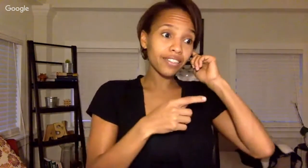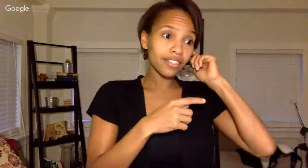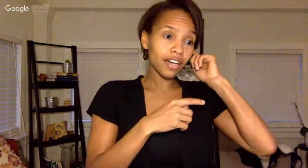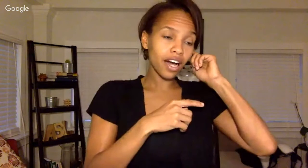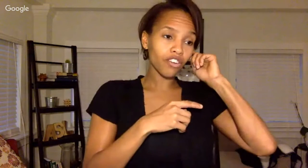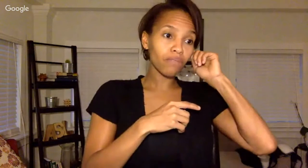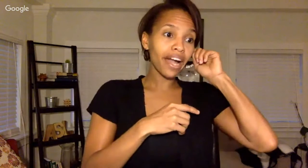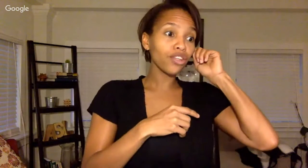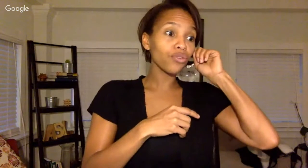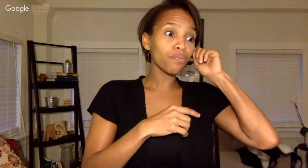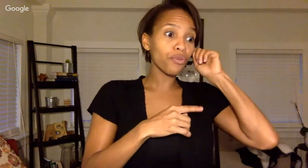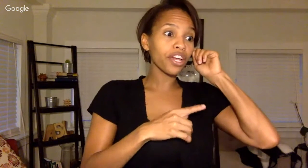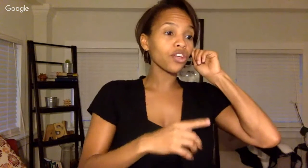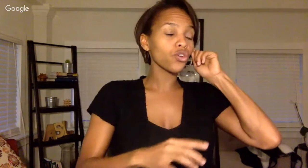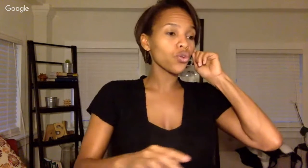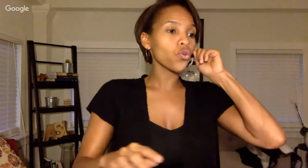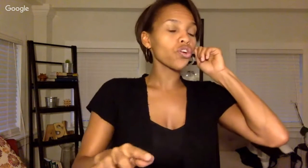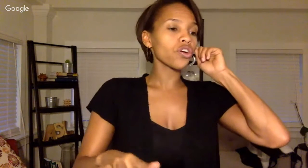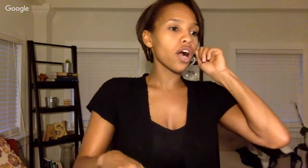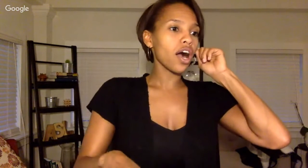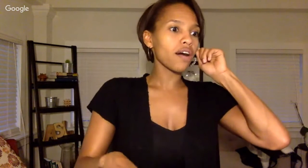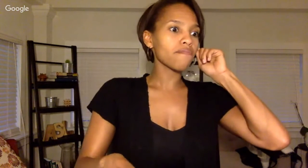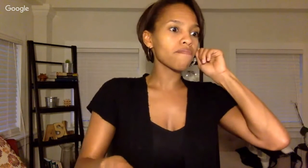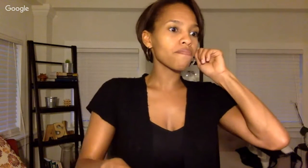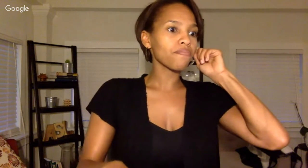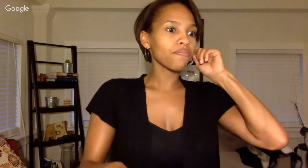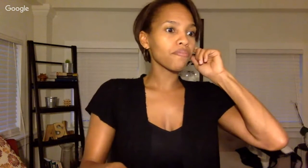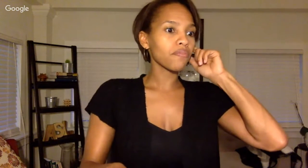case, remind you to bring your,